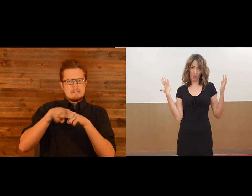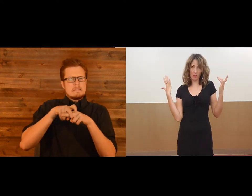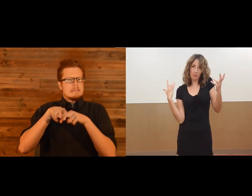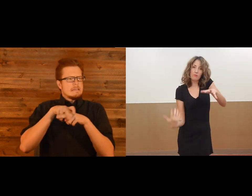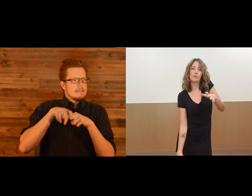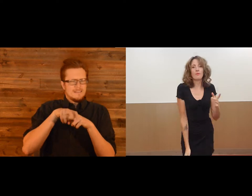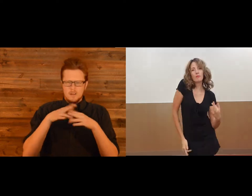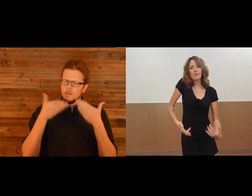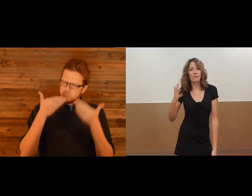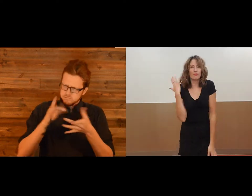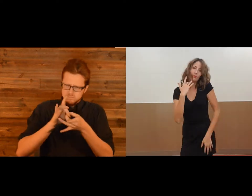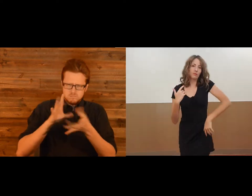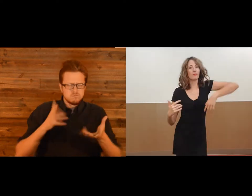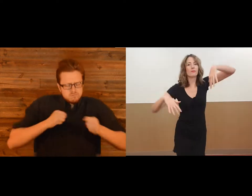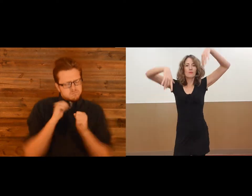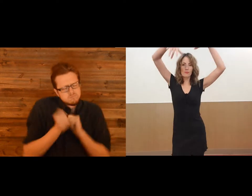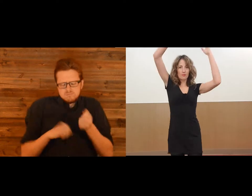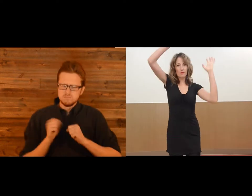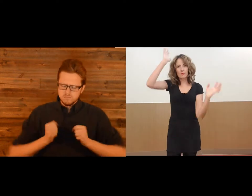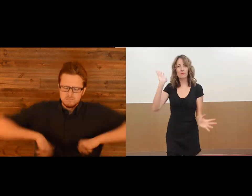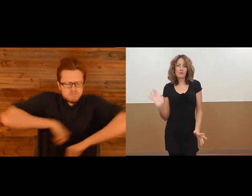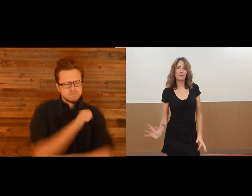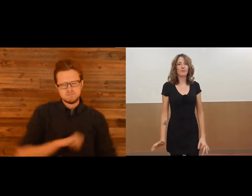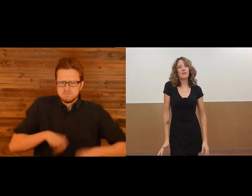like Joe?